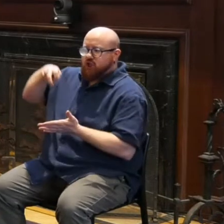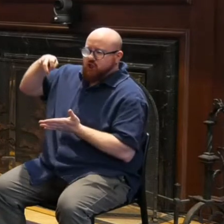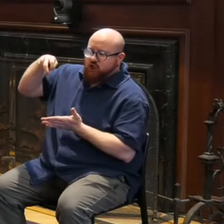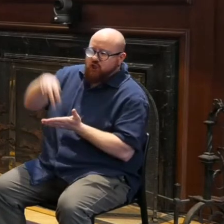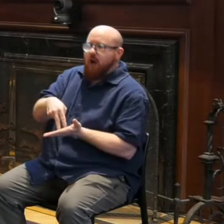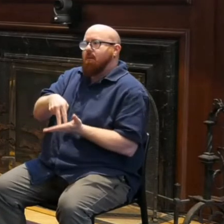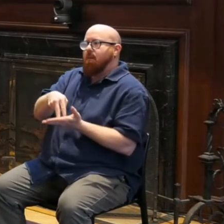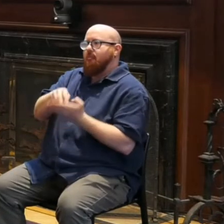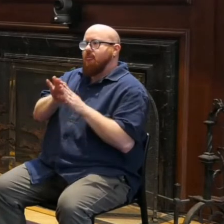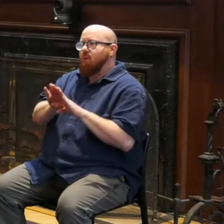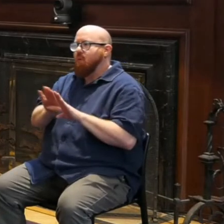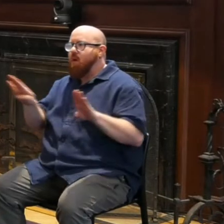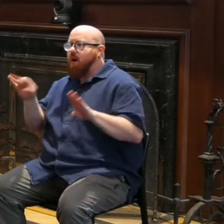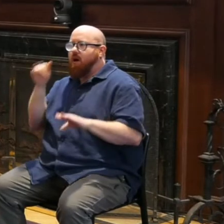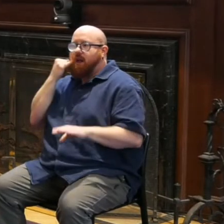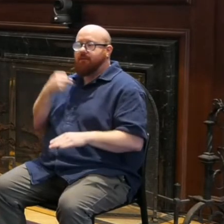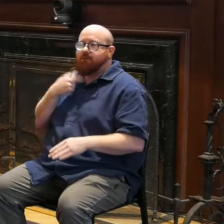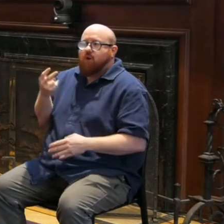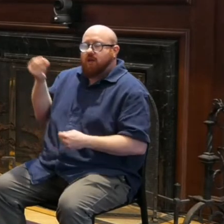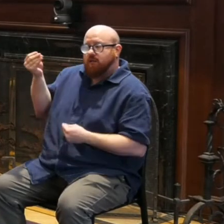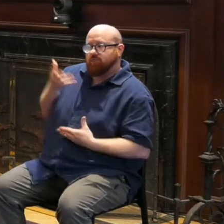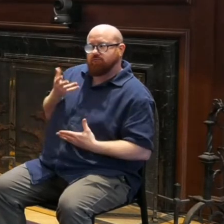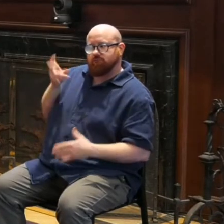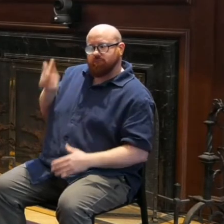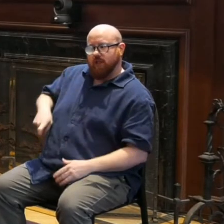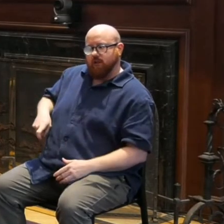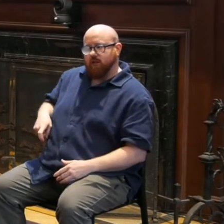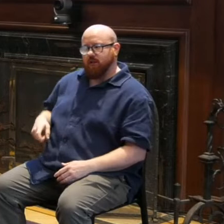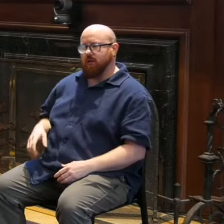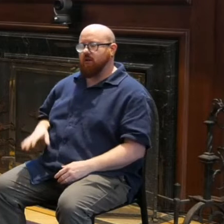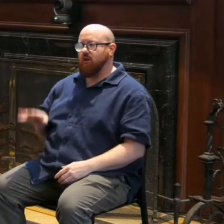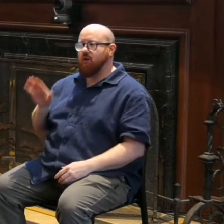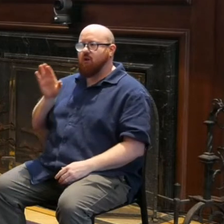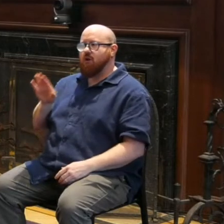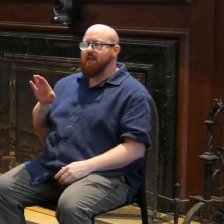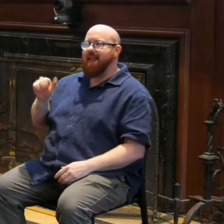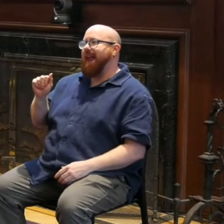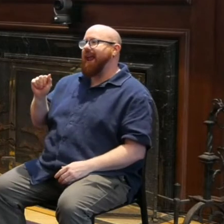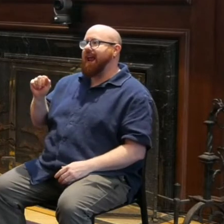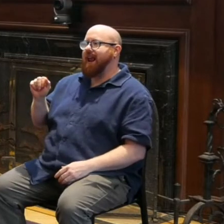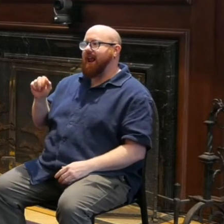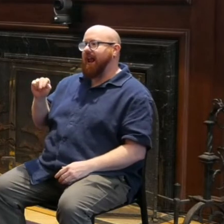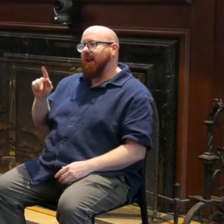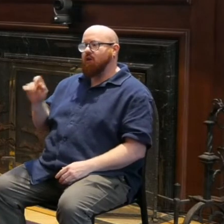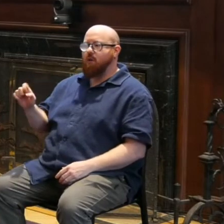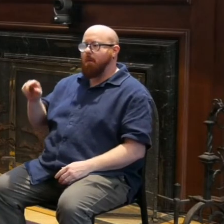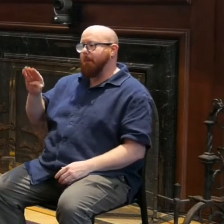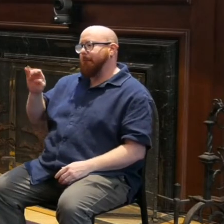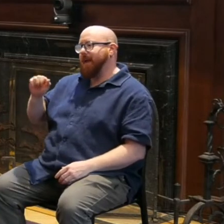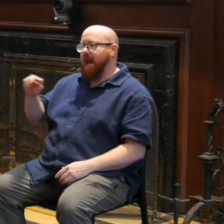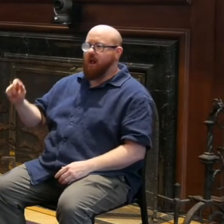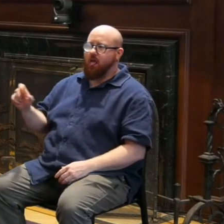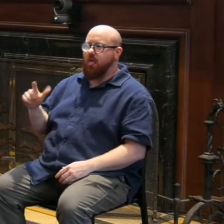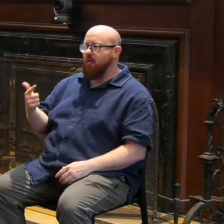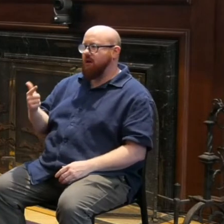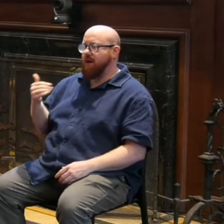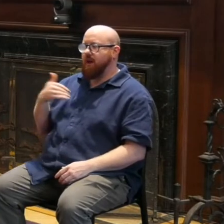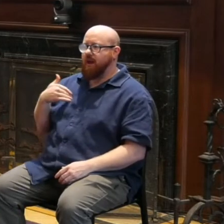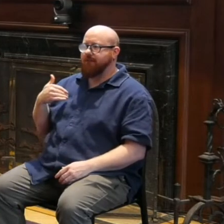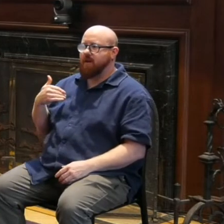seawall when the voices tell her to, the ankle bangles clanking against mosquito-worn